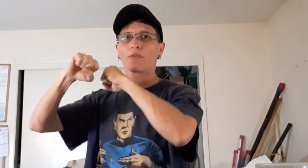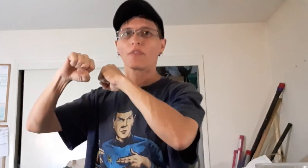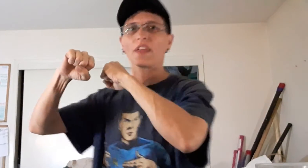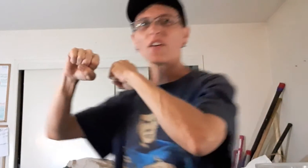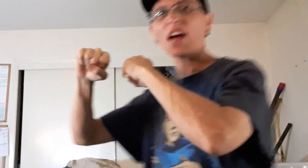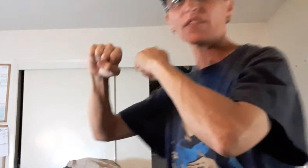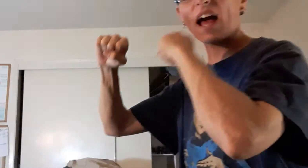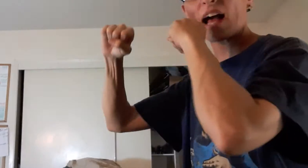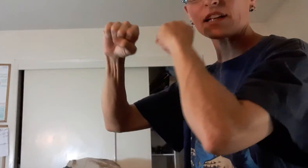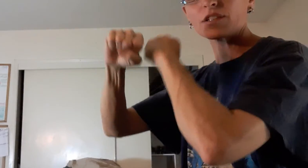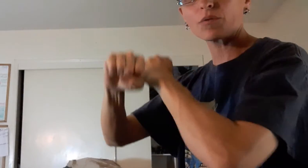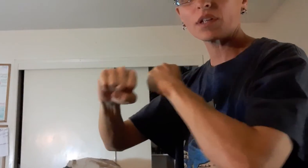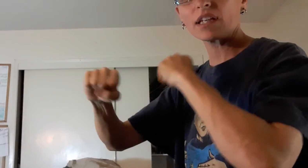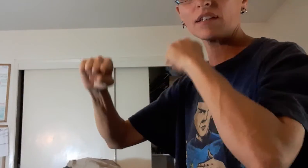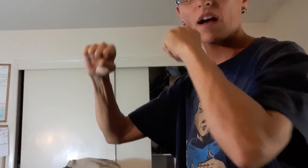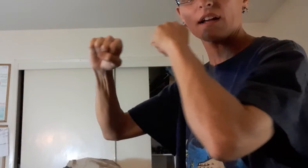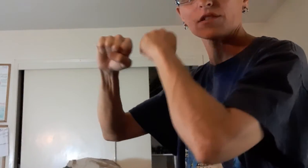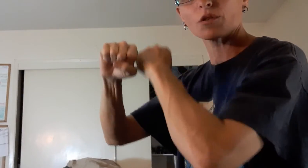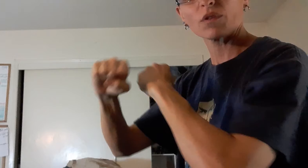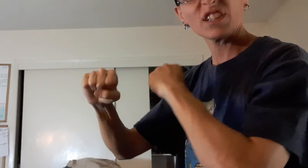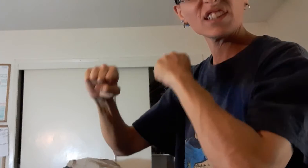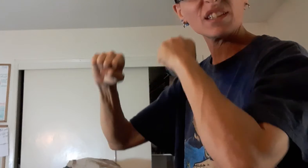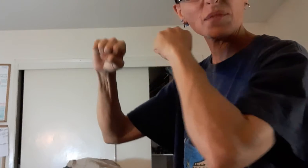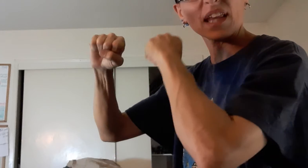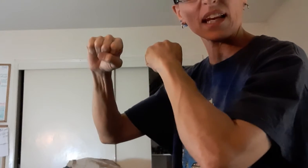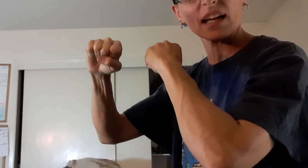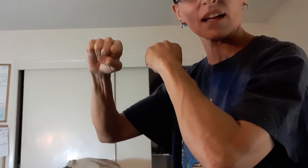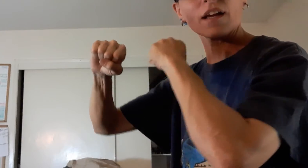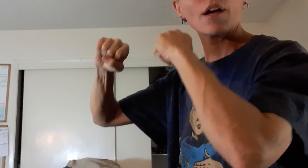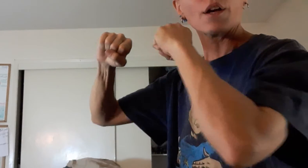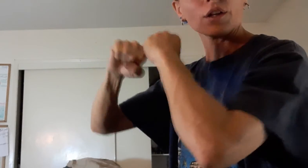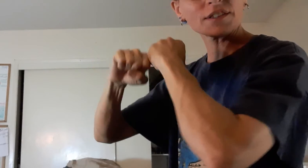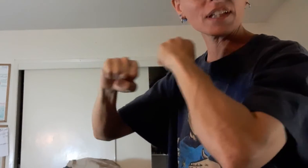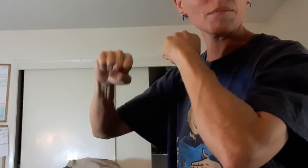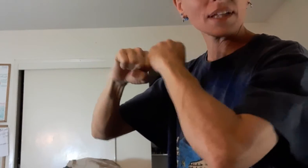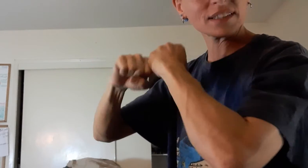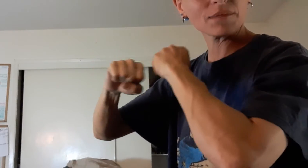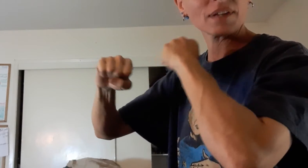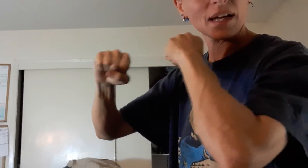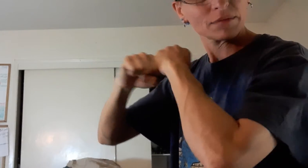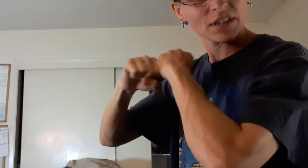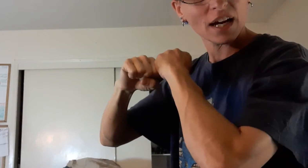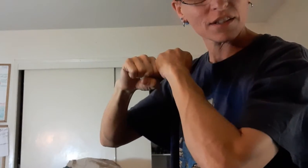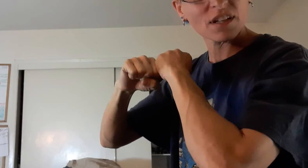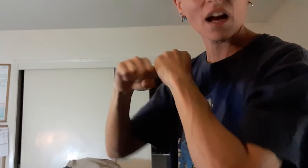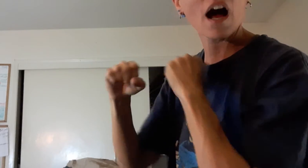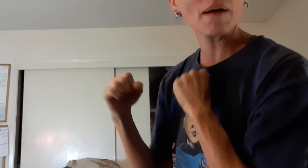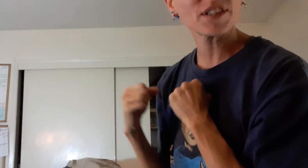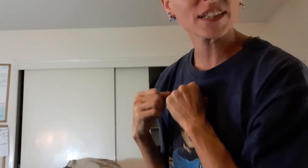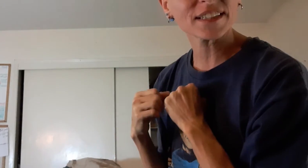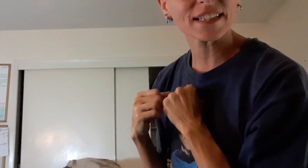They don't have to actually touch. We're just simulating. You'll see me sometimes touch. I'm just